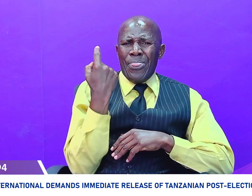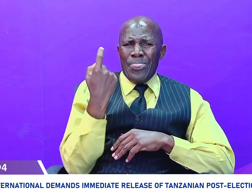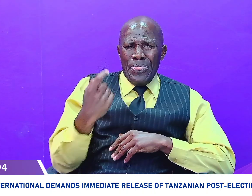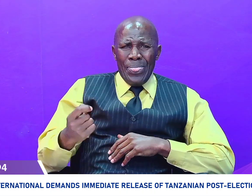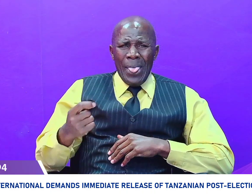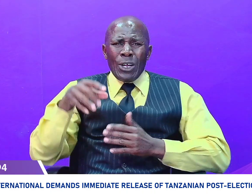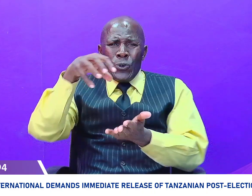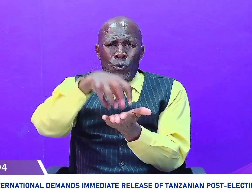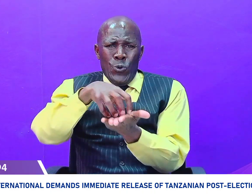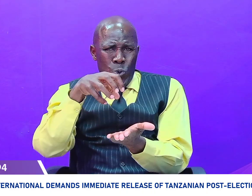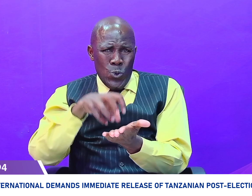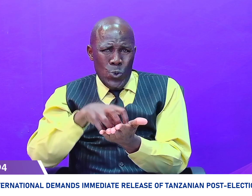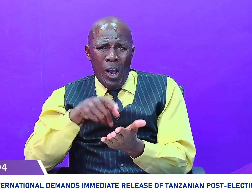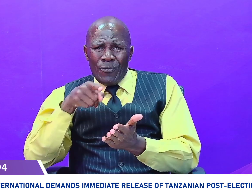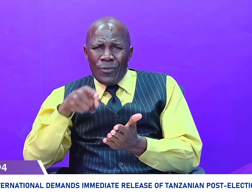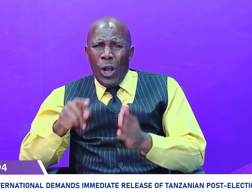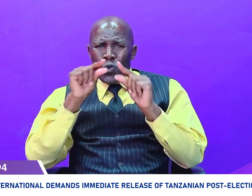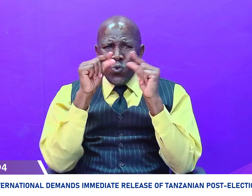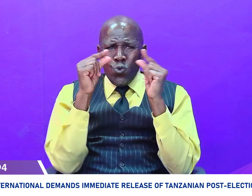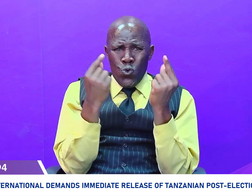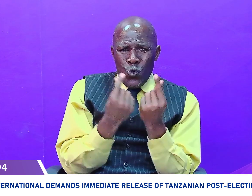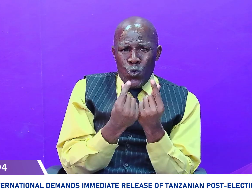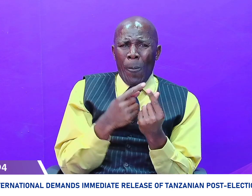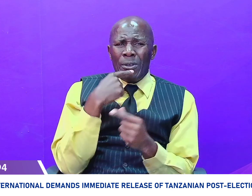in deaths and injuries among protesters.